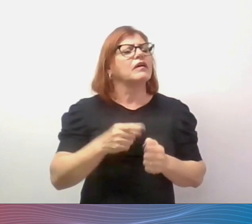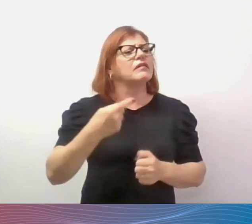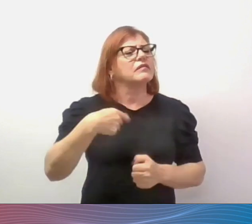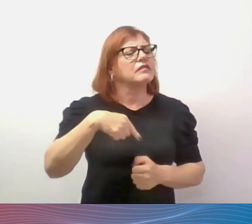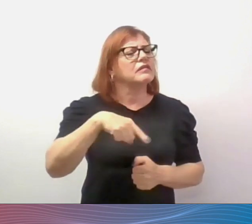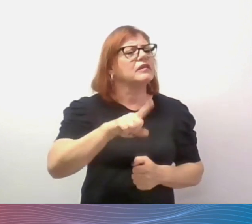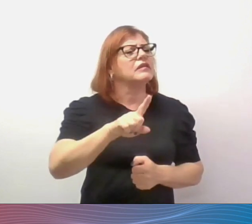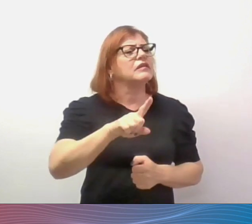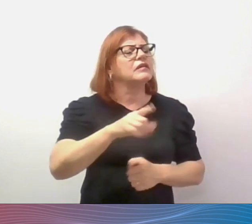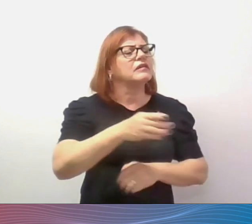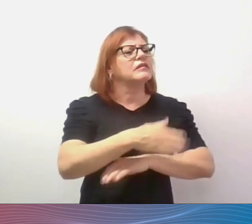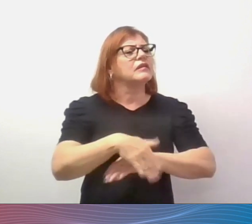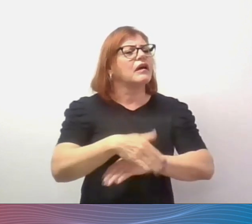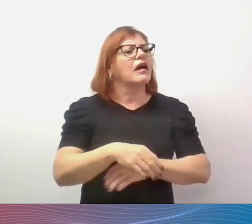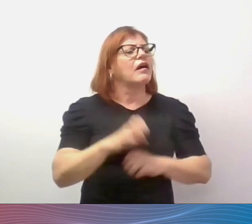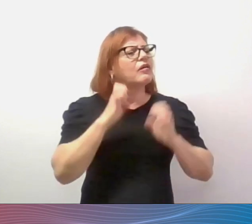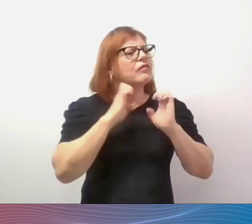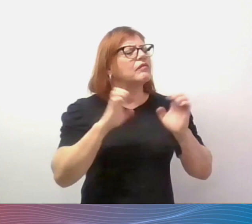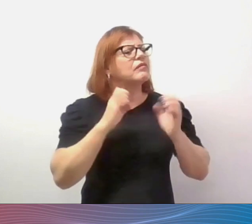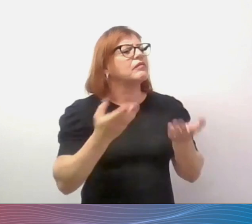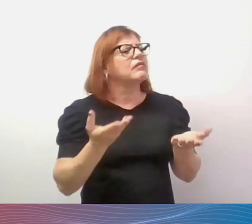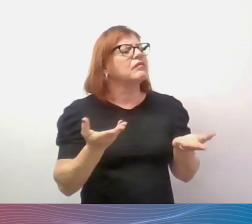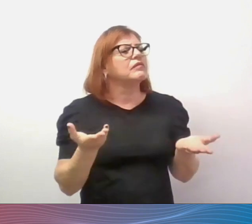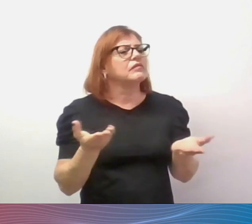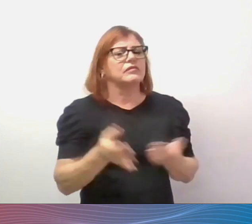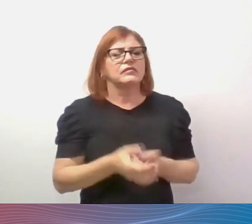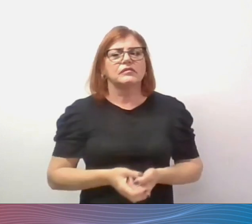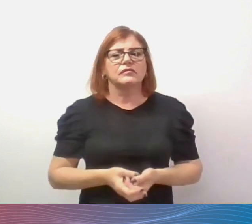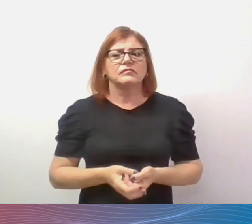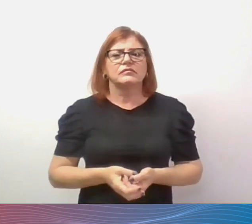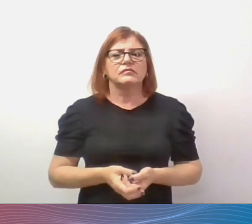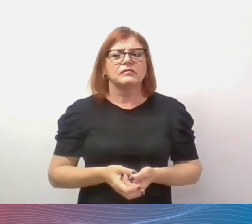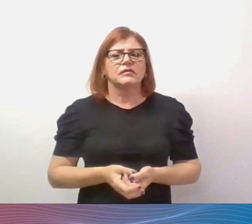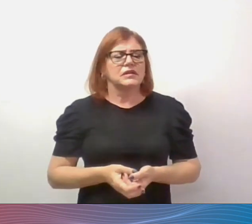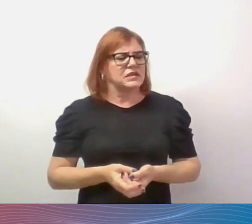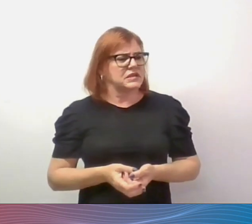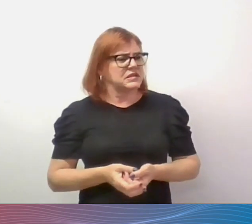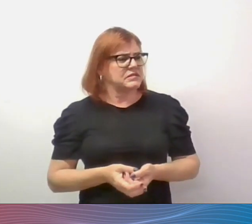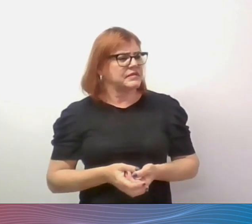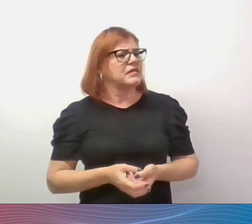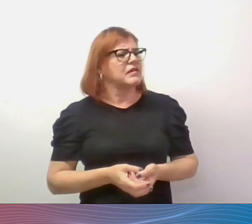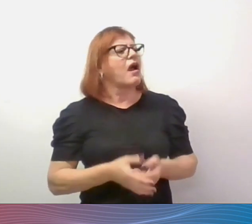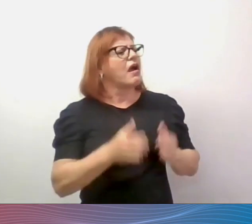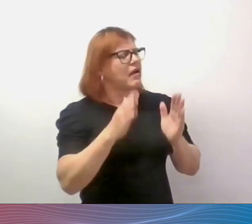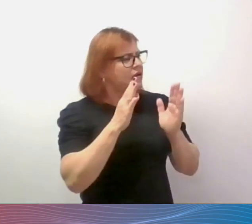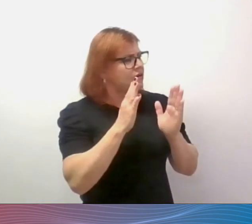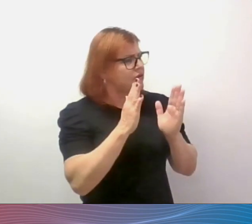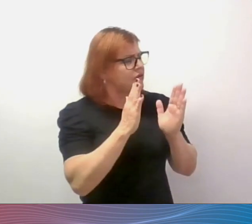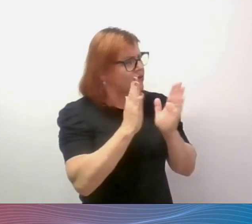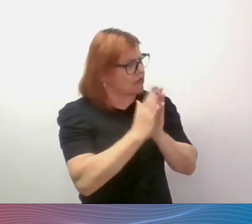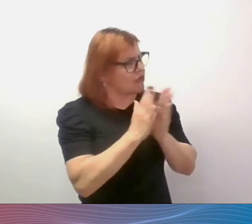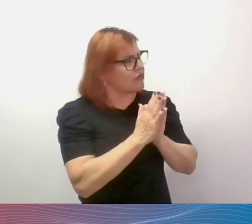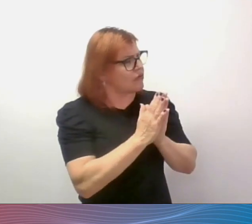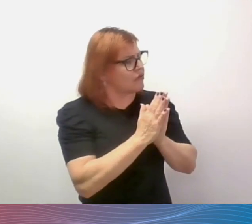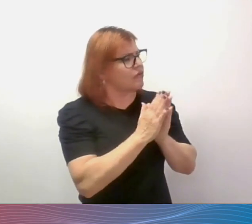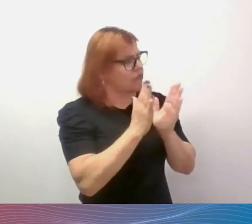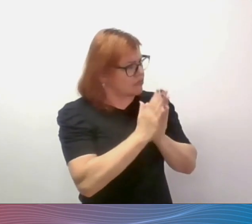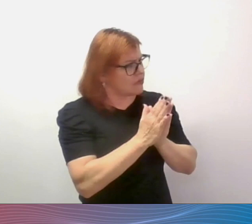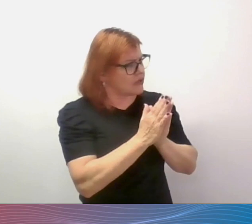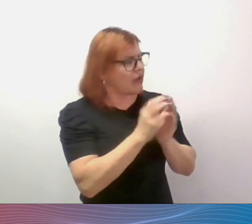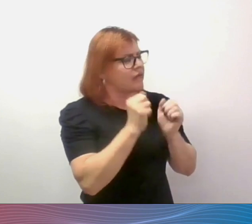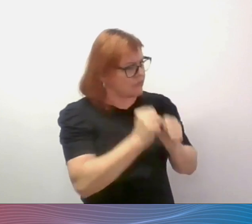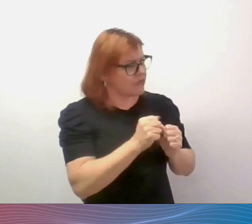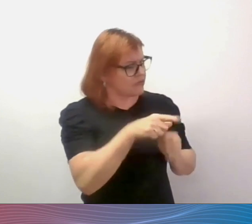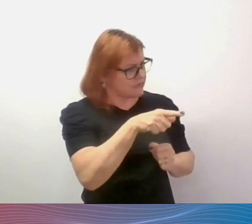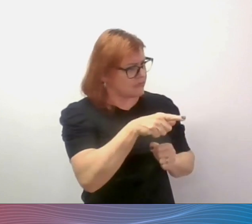rua para receber, às vezes, um não. What causes this person to go to the streets and many times he will